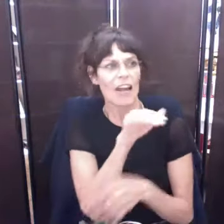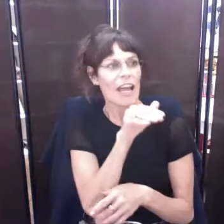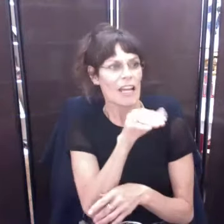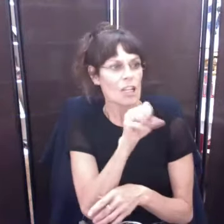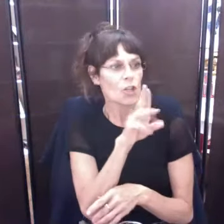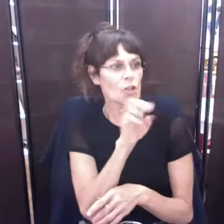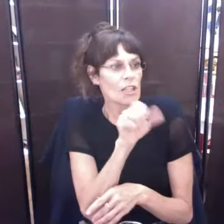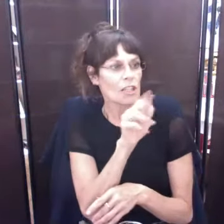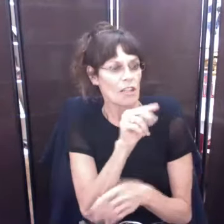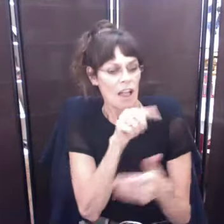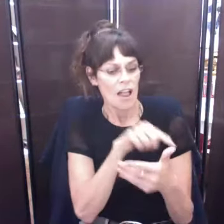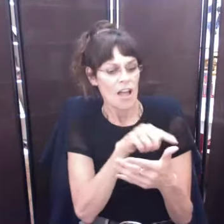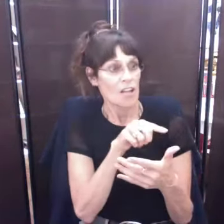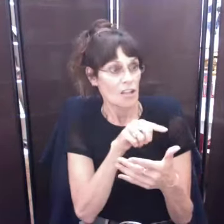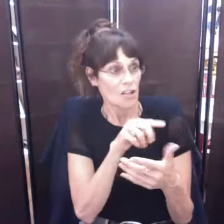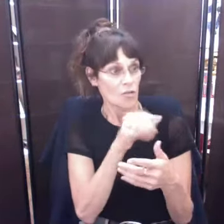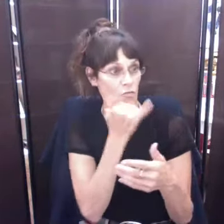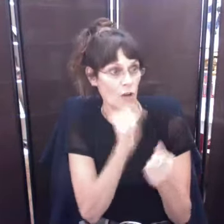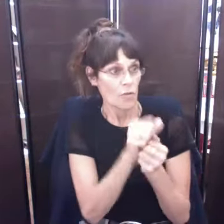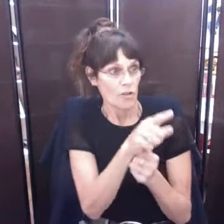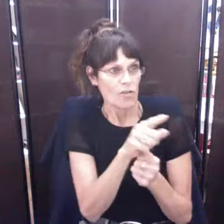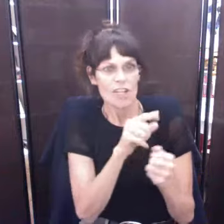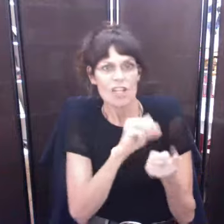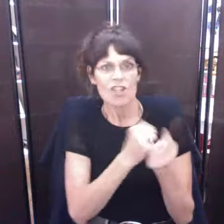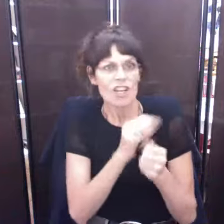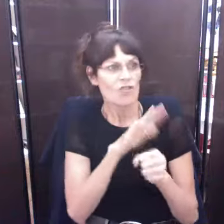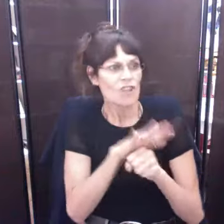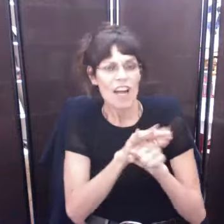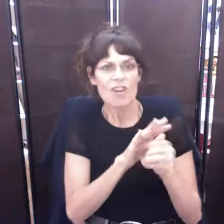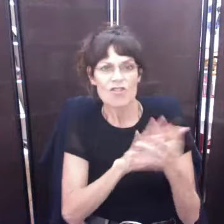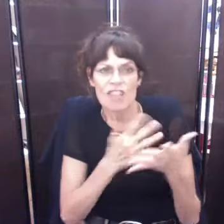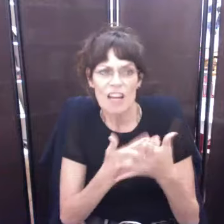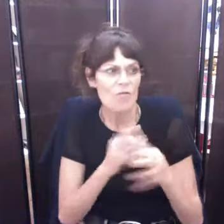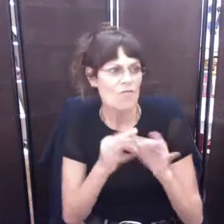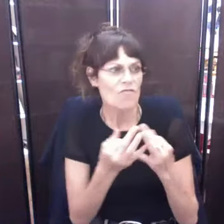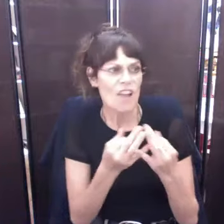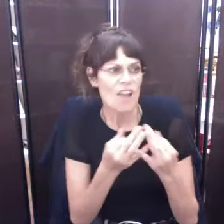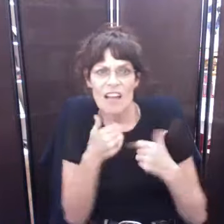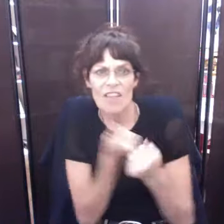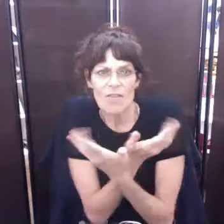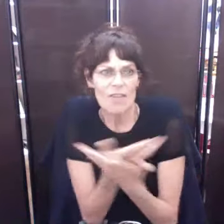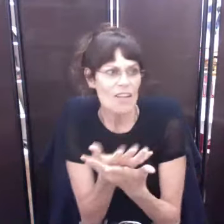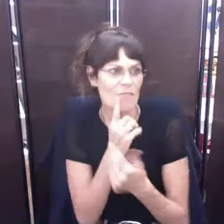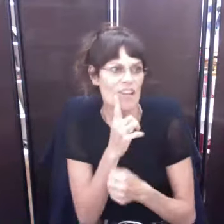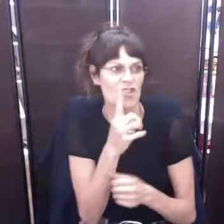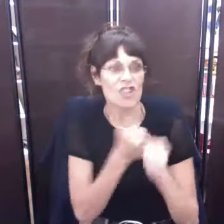this wrong or whatever. She'll change her entire schedule, family life, everything. to make sure she follows the